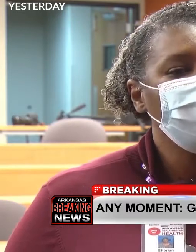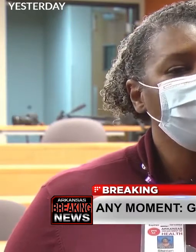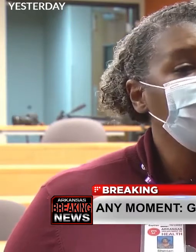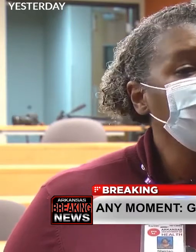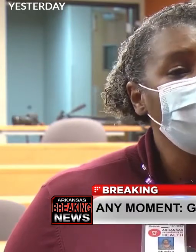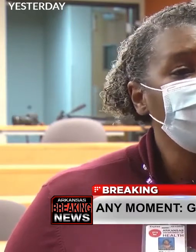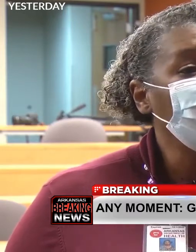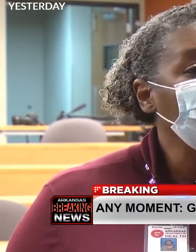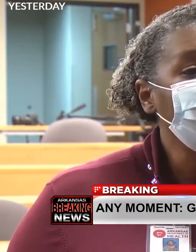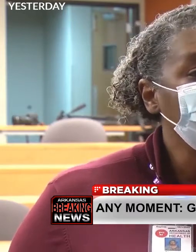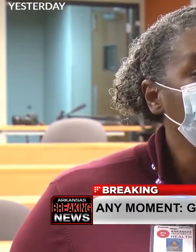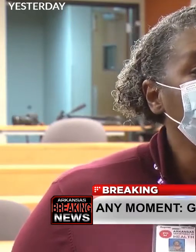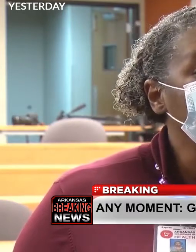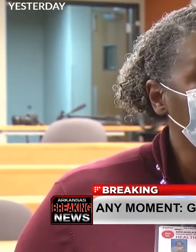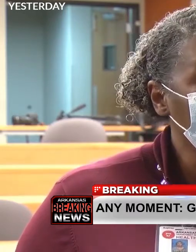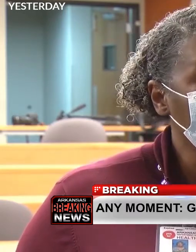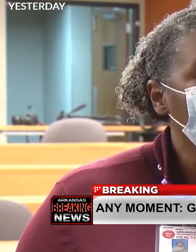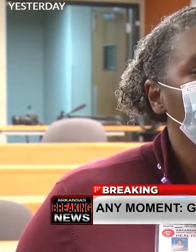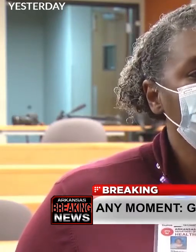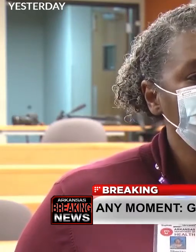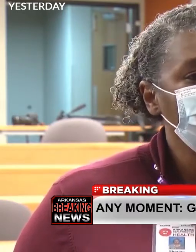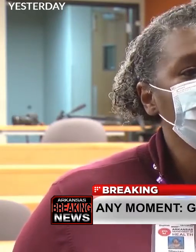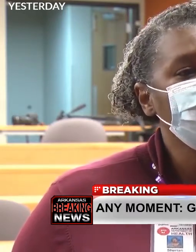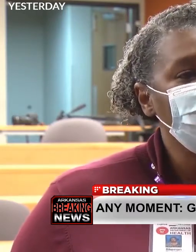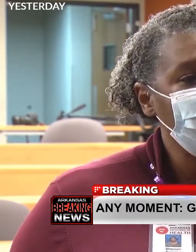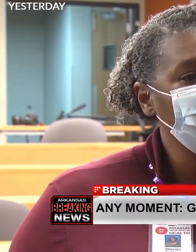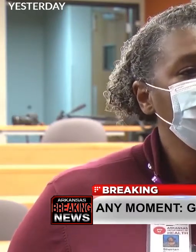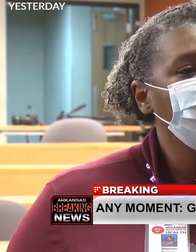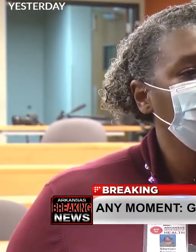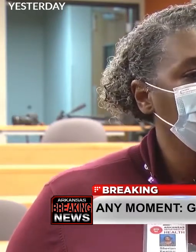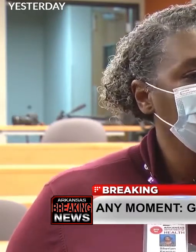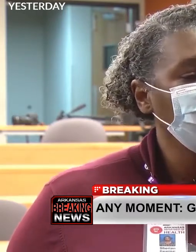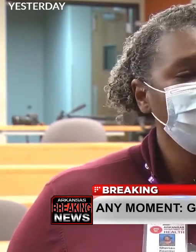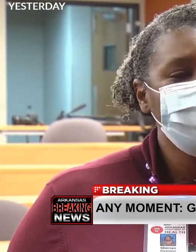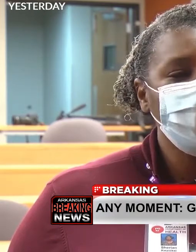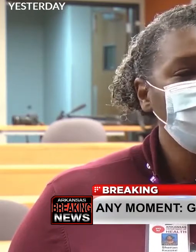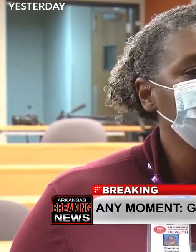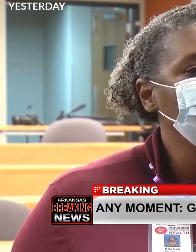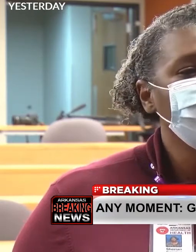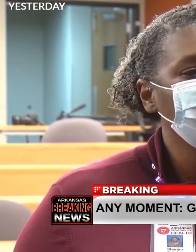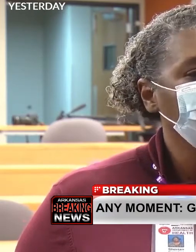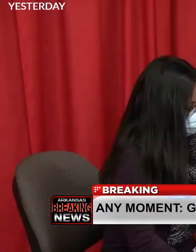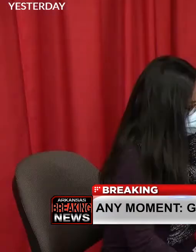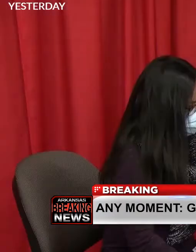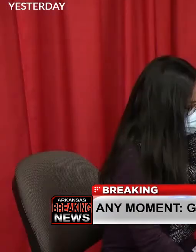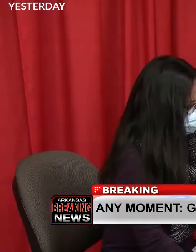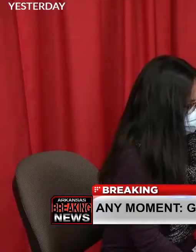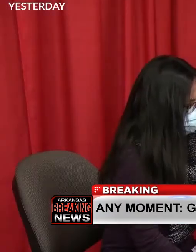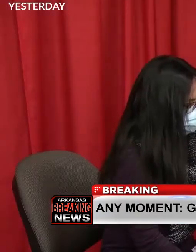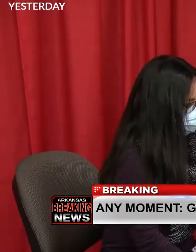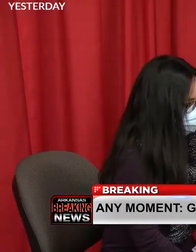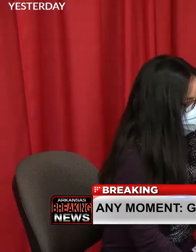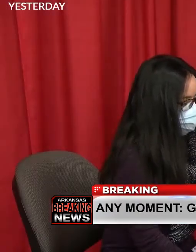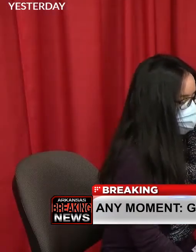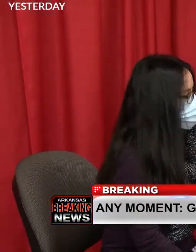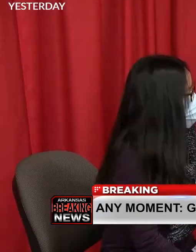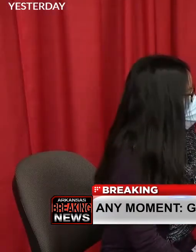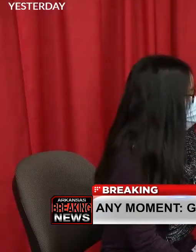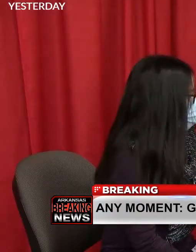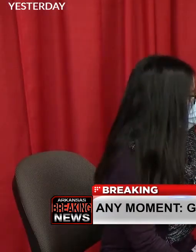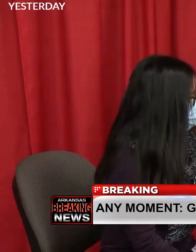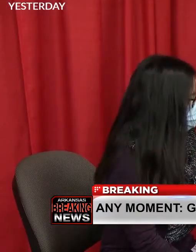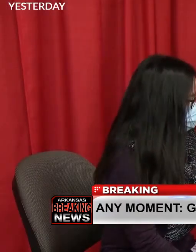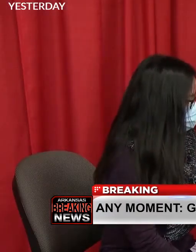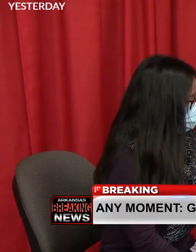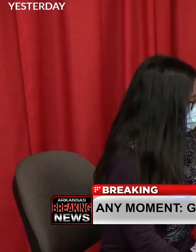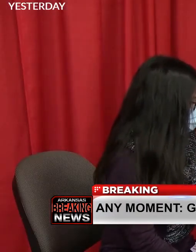know, we finally have a light at the end of the tunnel as far as combating this pandemic, and so it was just terrific. So that nurse right